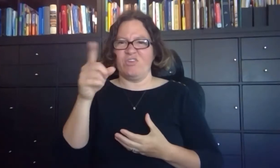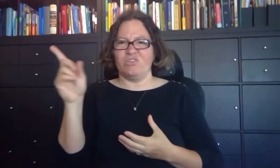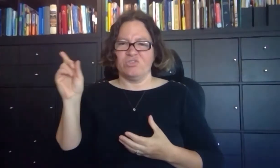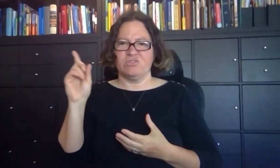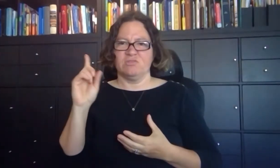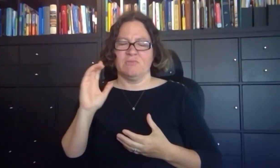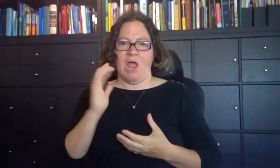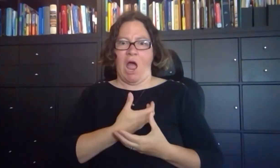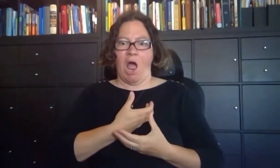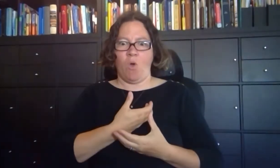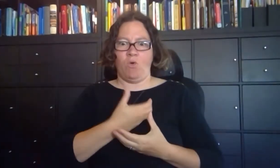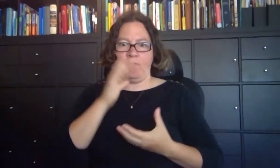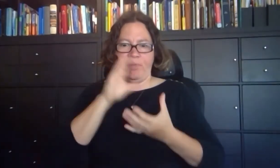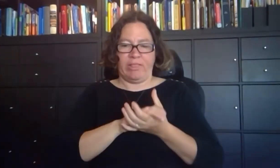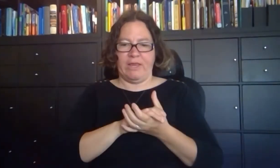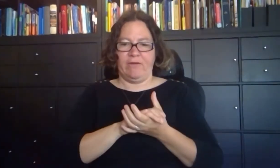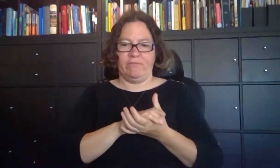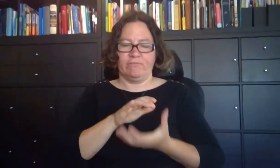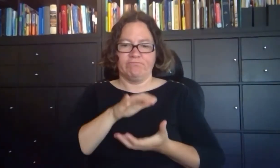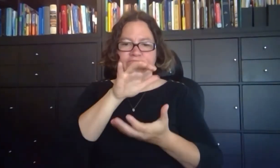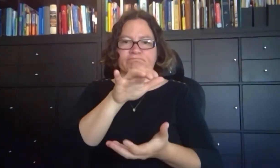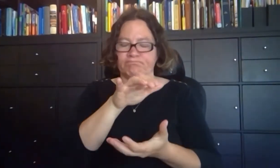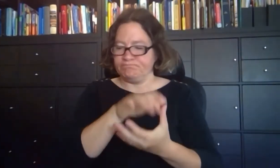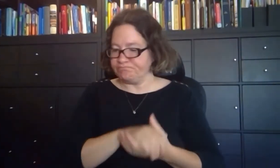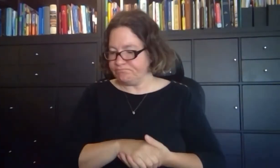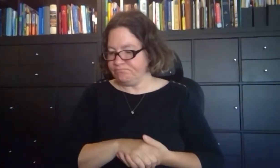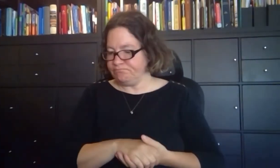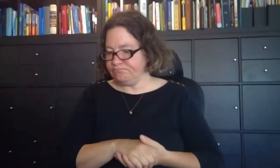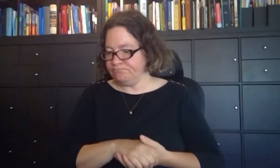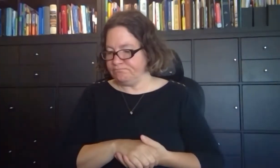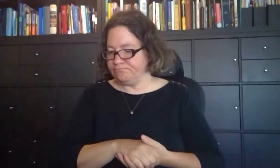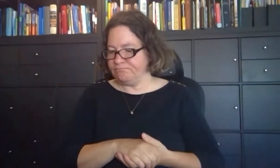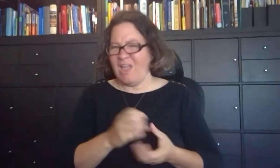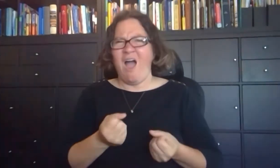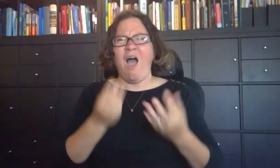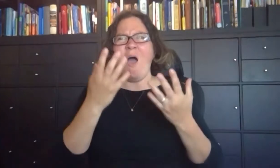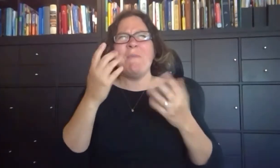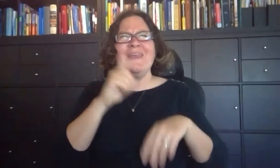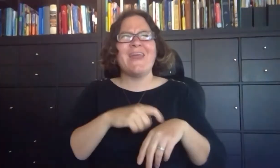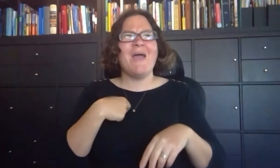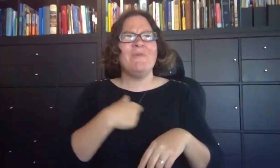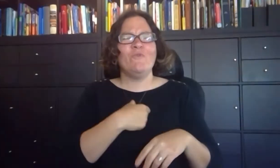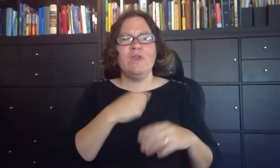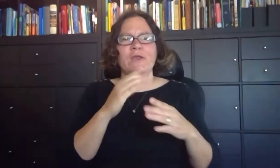tends to confirm certain beliefs and deny other experiences.